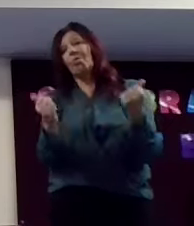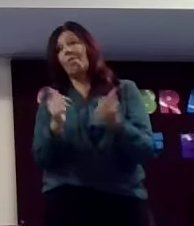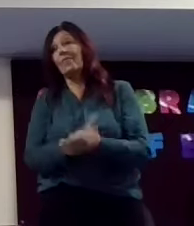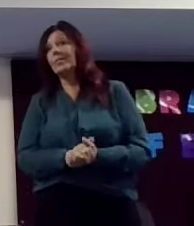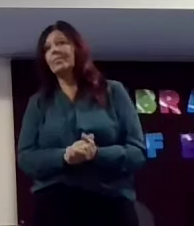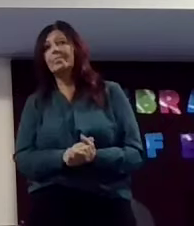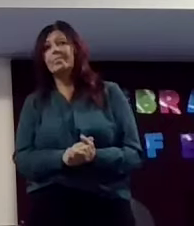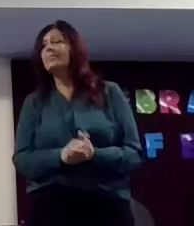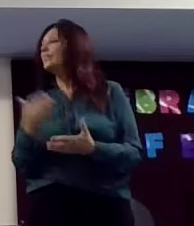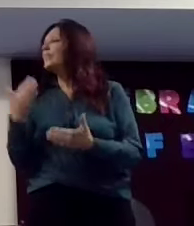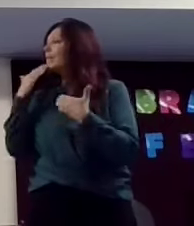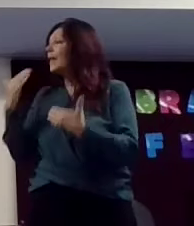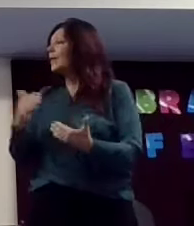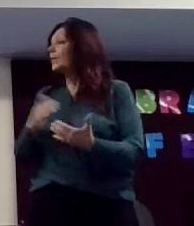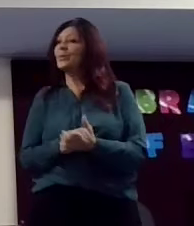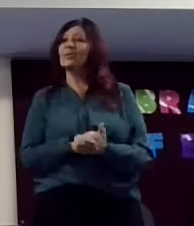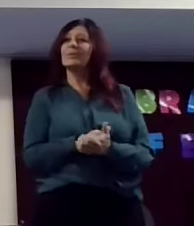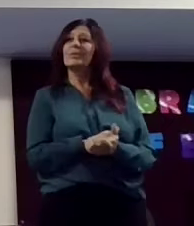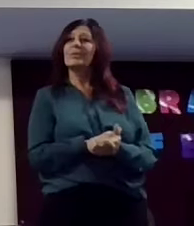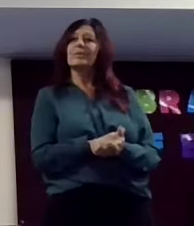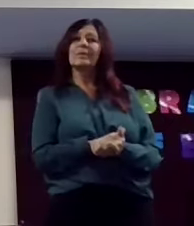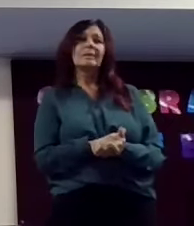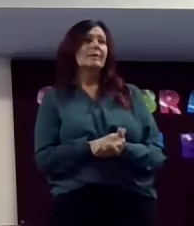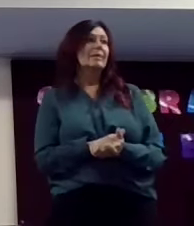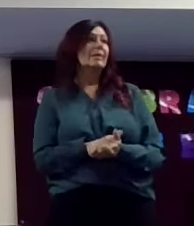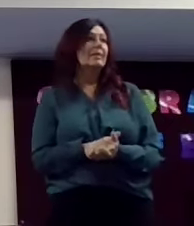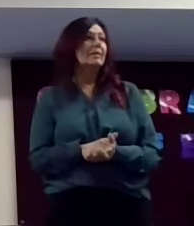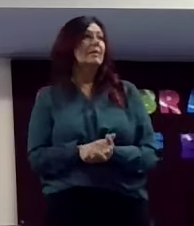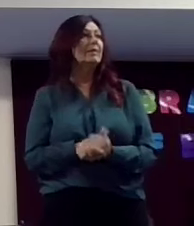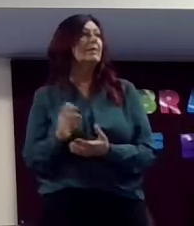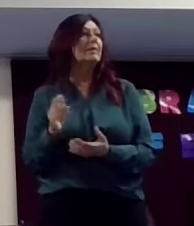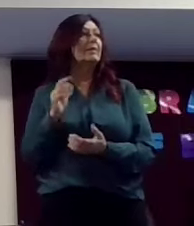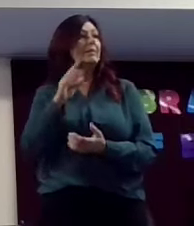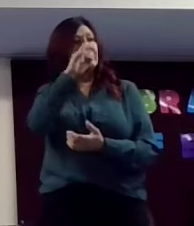issue. Thank you very much. You're welcome.